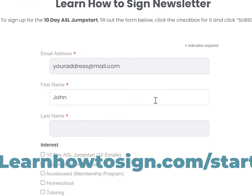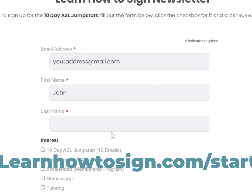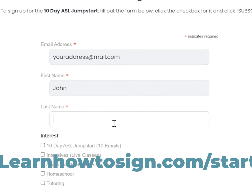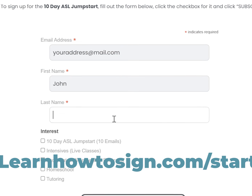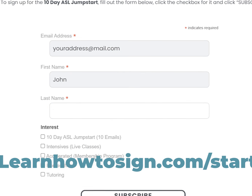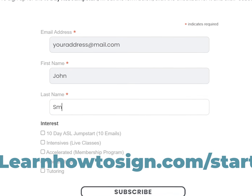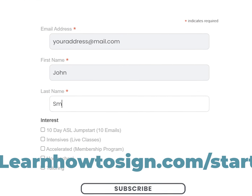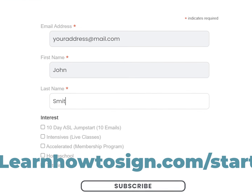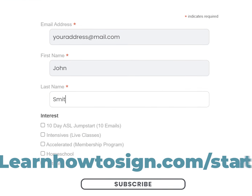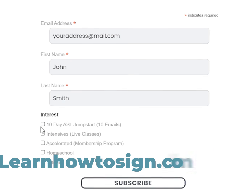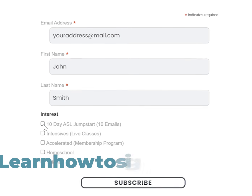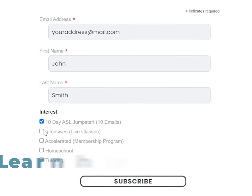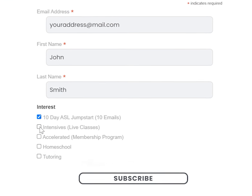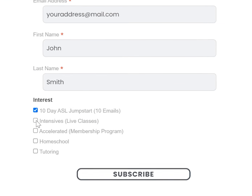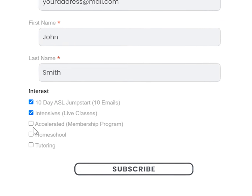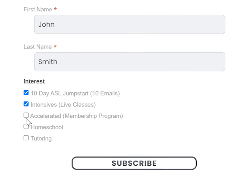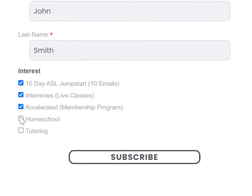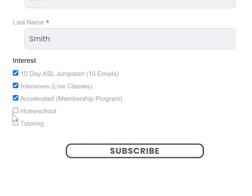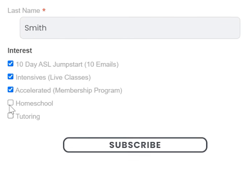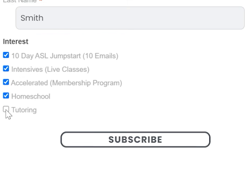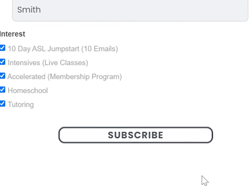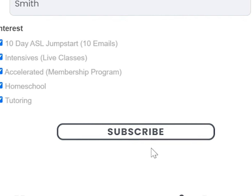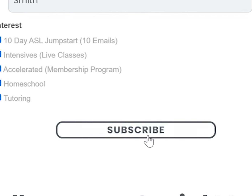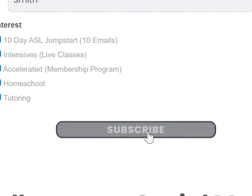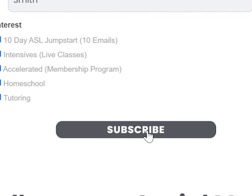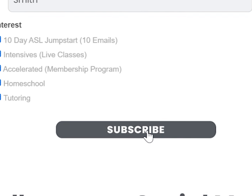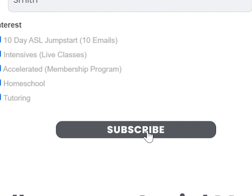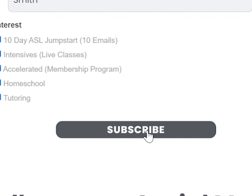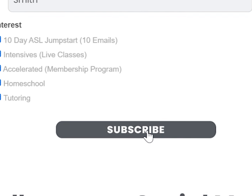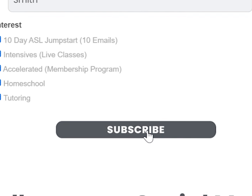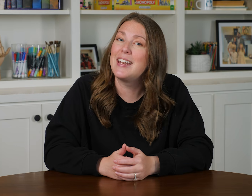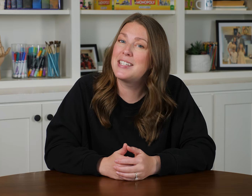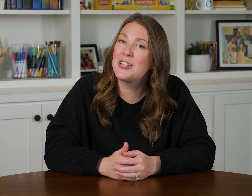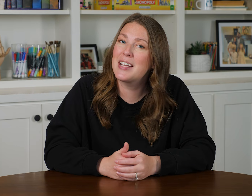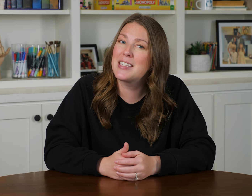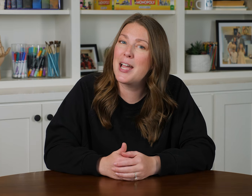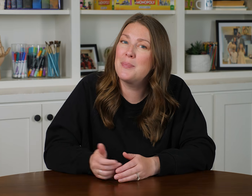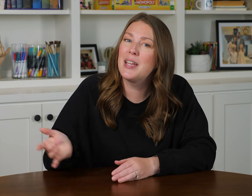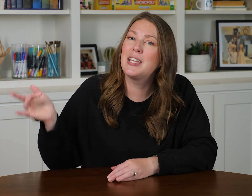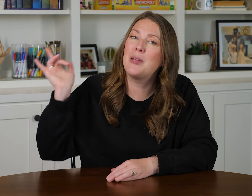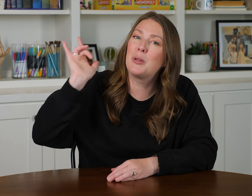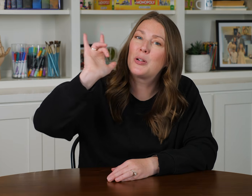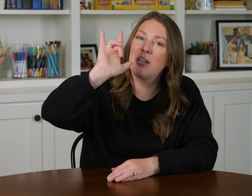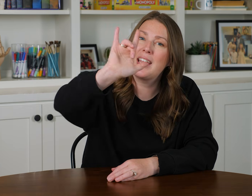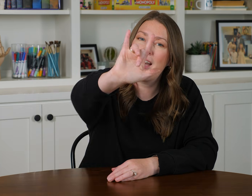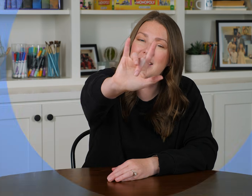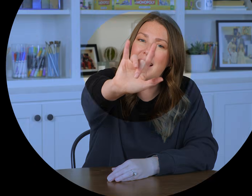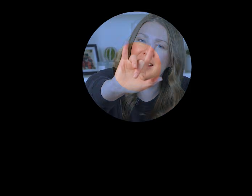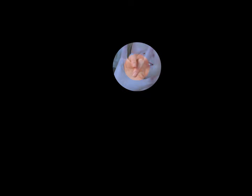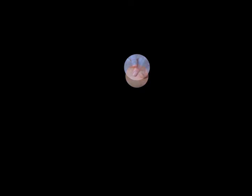learnhowtosign.com/start. This is a great way to build on the skills that you're already learning. And until next time, keep learning how to sign.